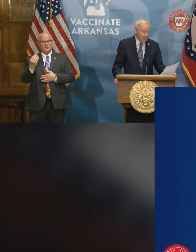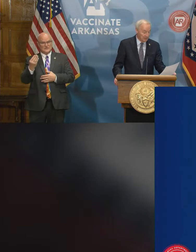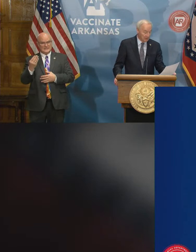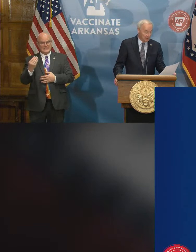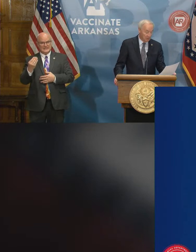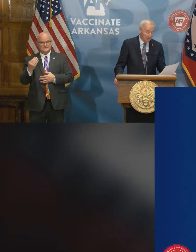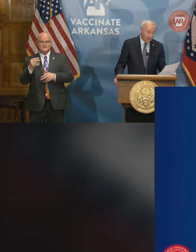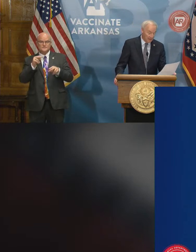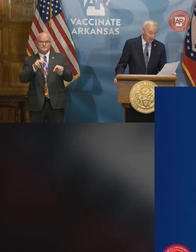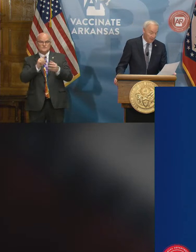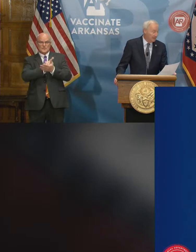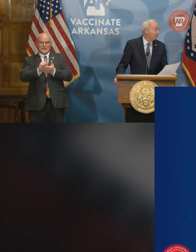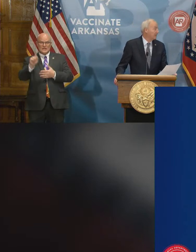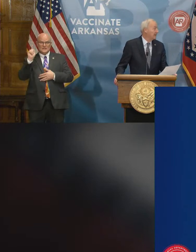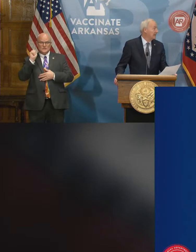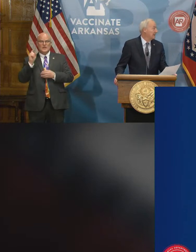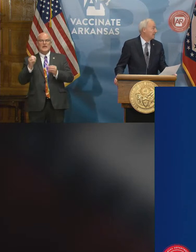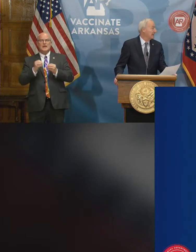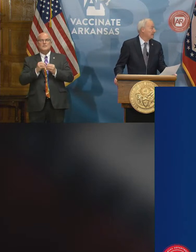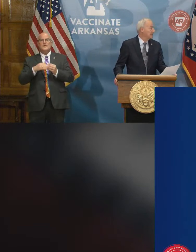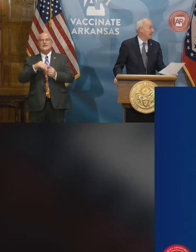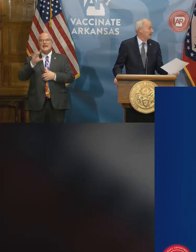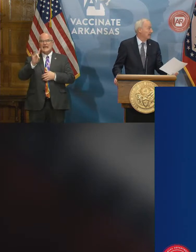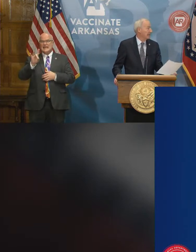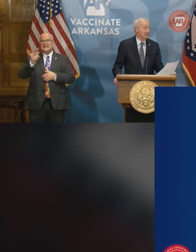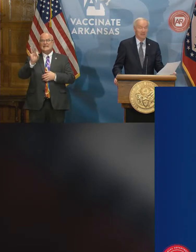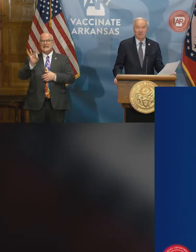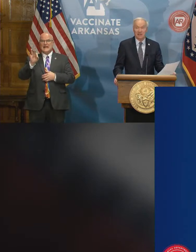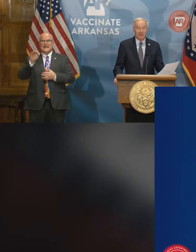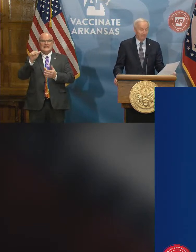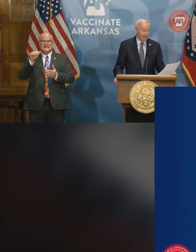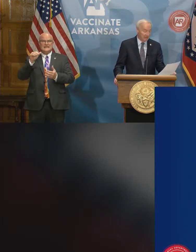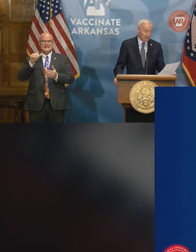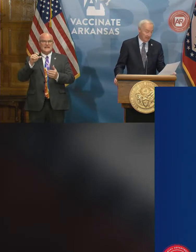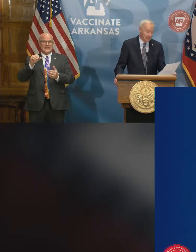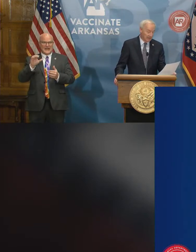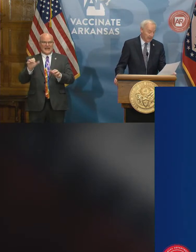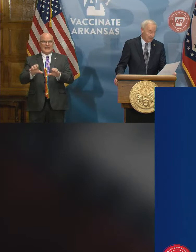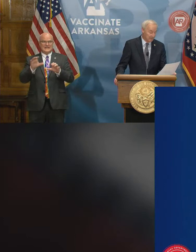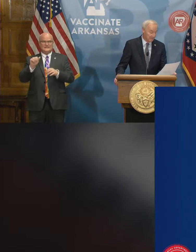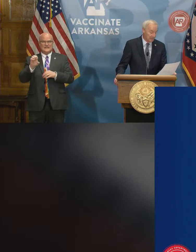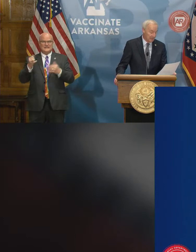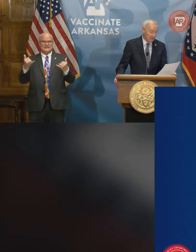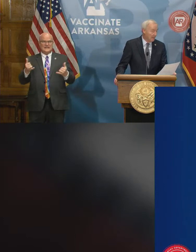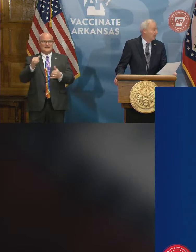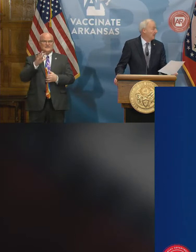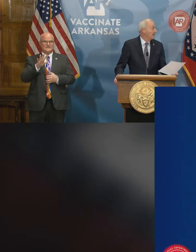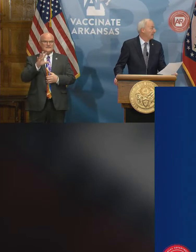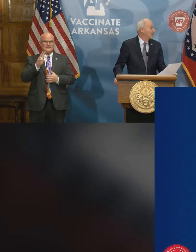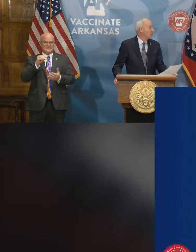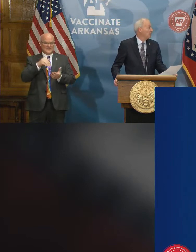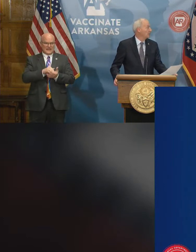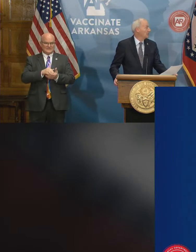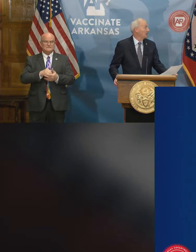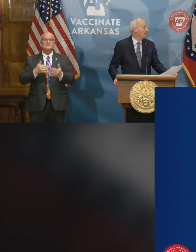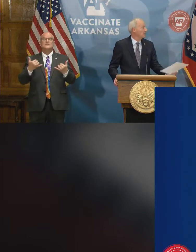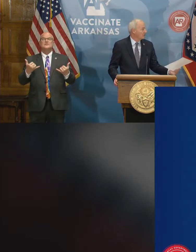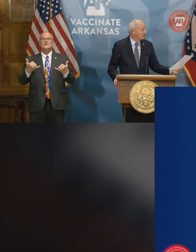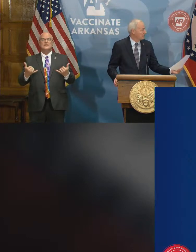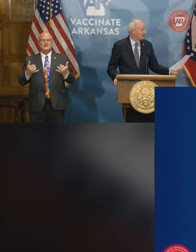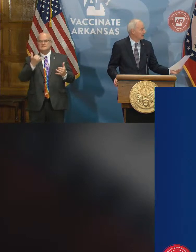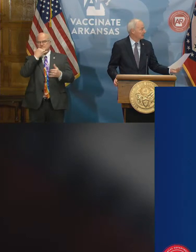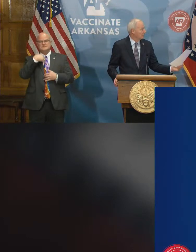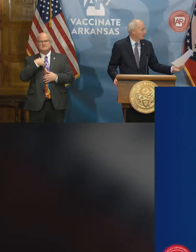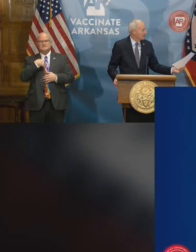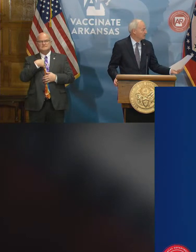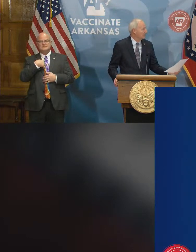5,914. If you look at a week ago, we had over 89,000 active cases, down to 57,000. Next one you'll see,